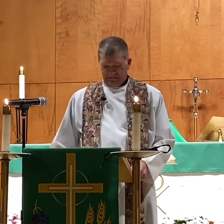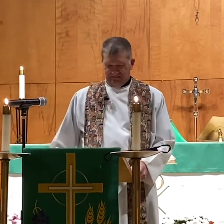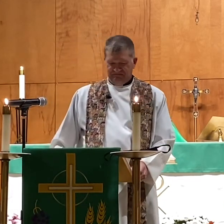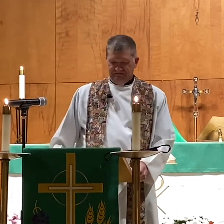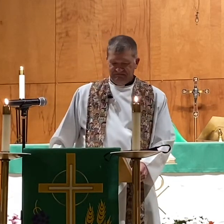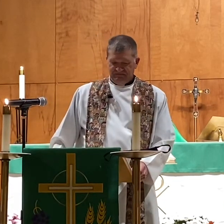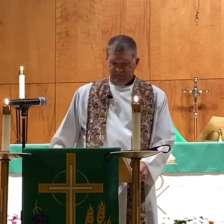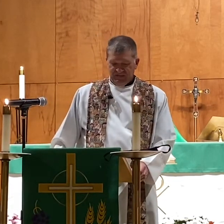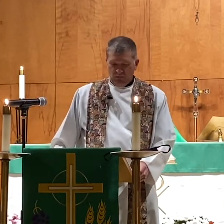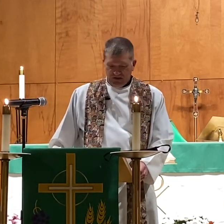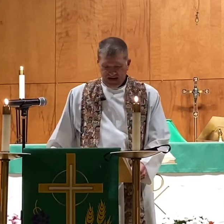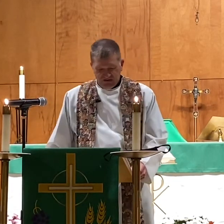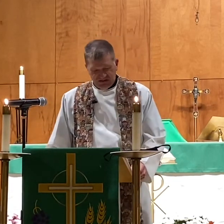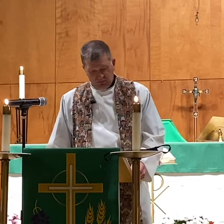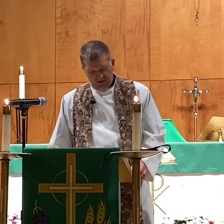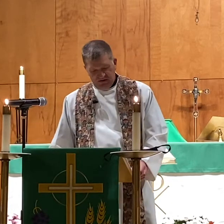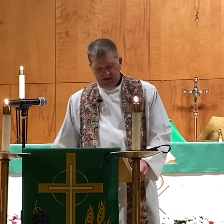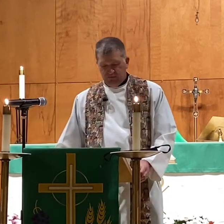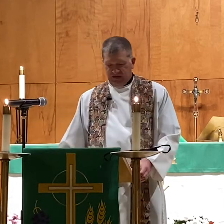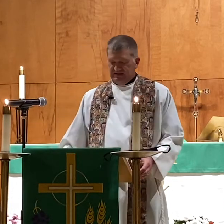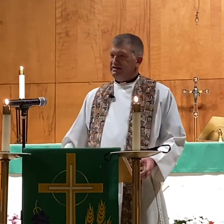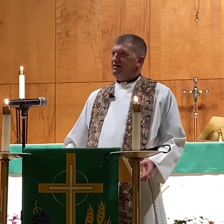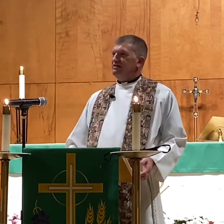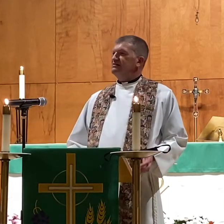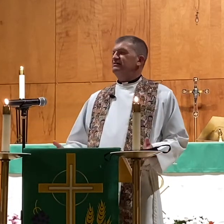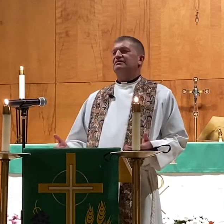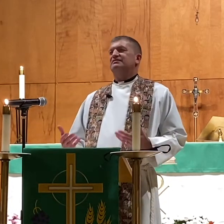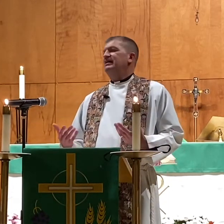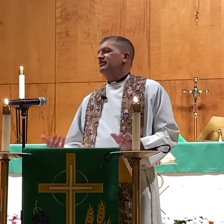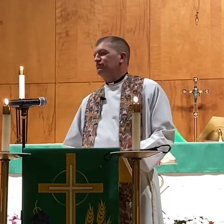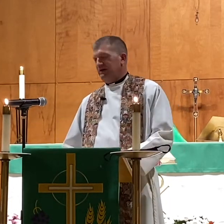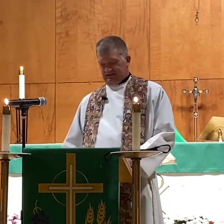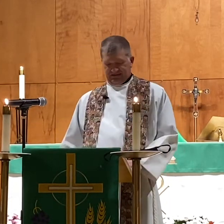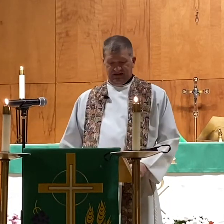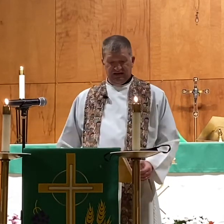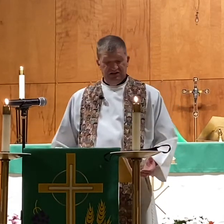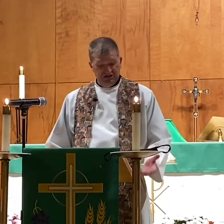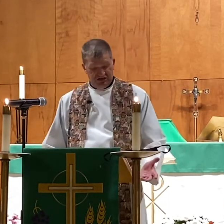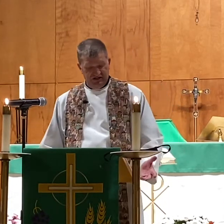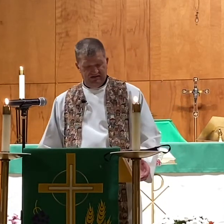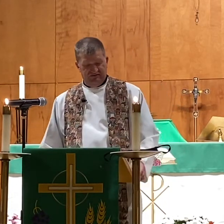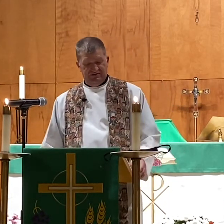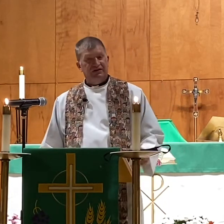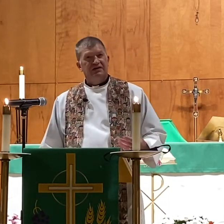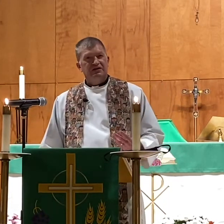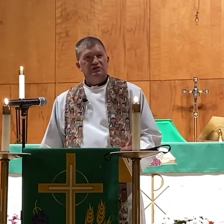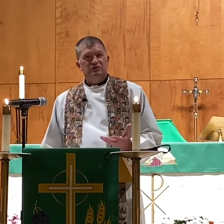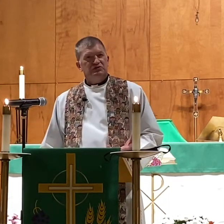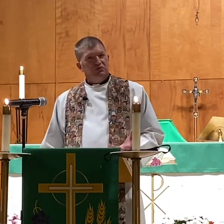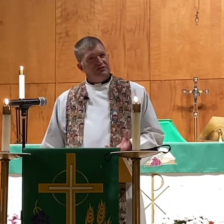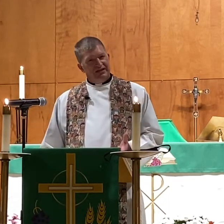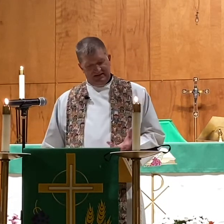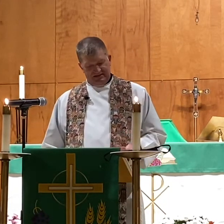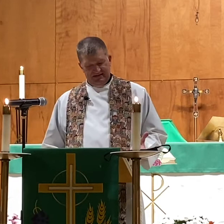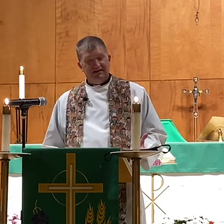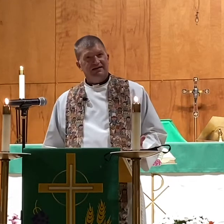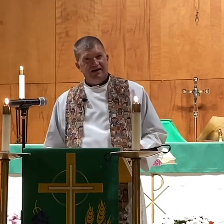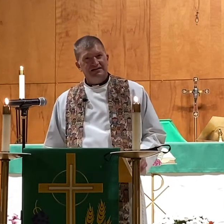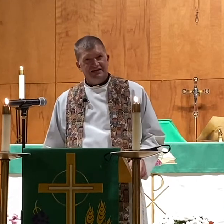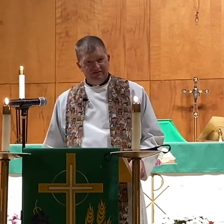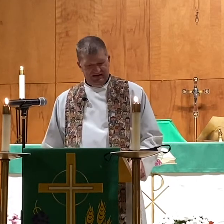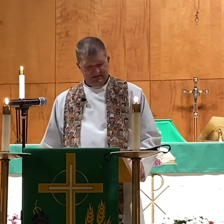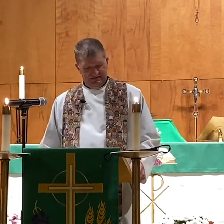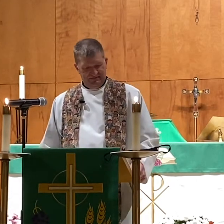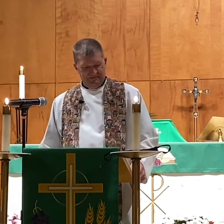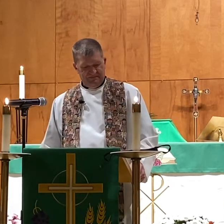game. What counts is whether or not we dare to take a risk and the initiative to use those things that God